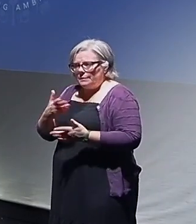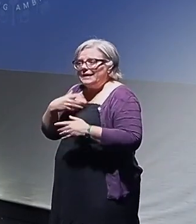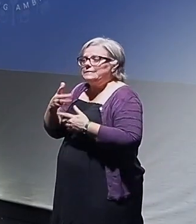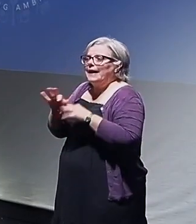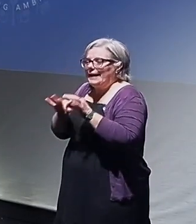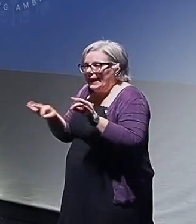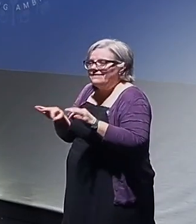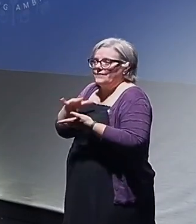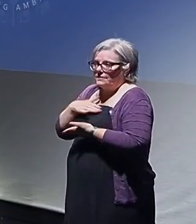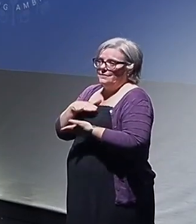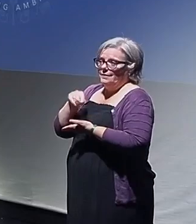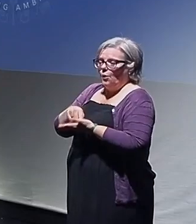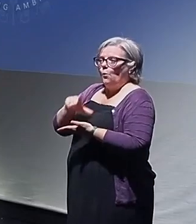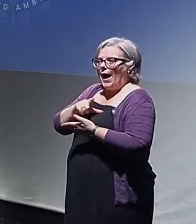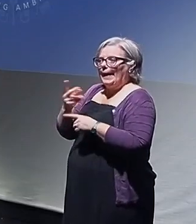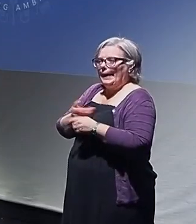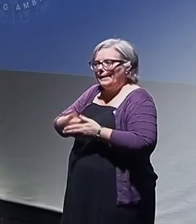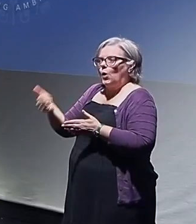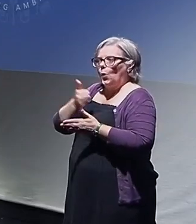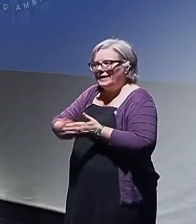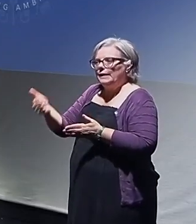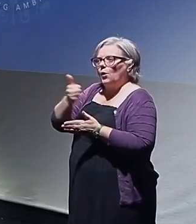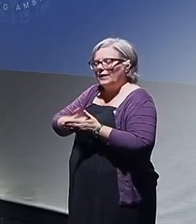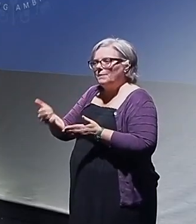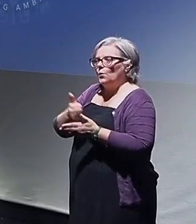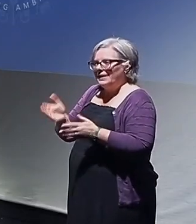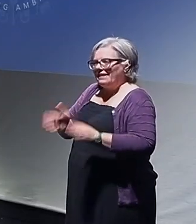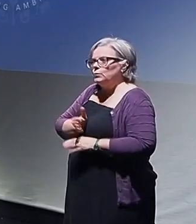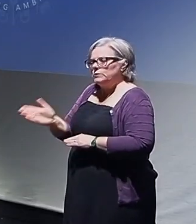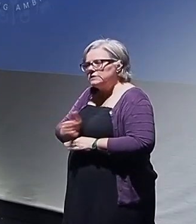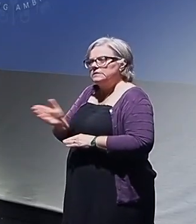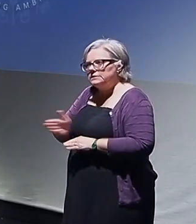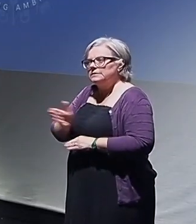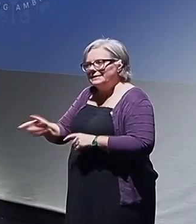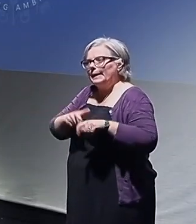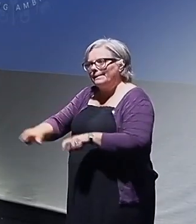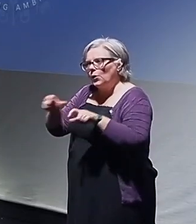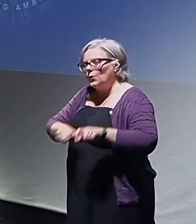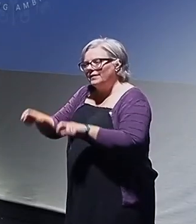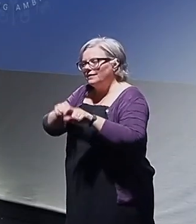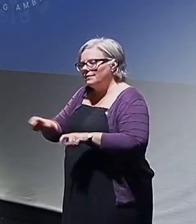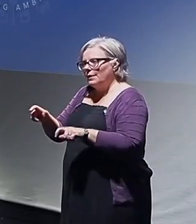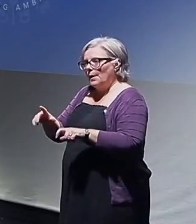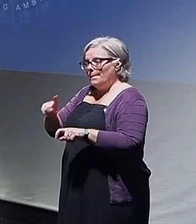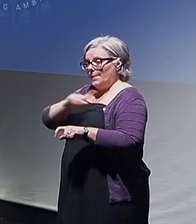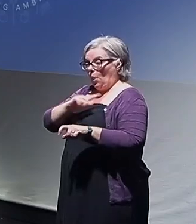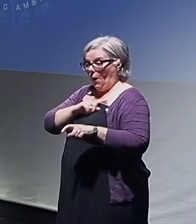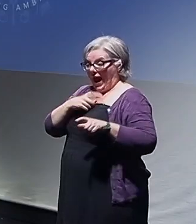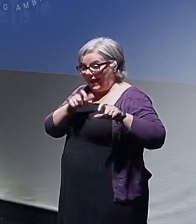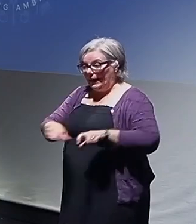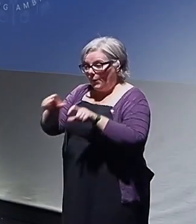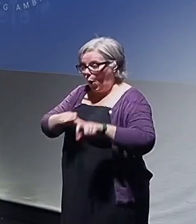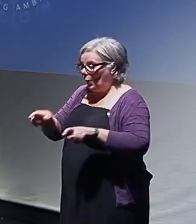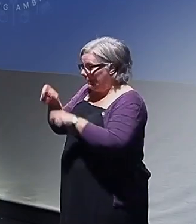it keeps me going. I keep going, I'm going to be better next time. And the reason that I have that is the reason people love what I